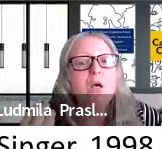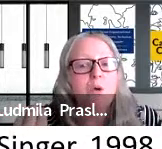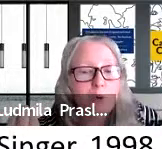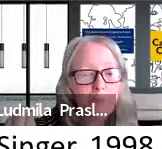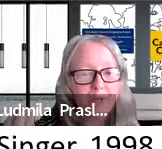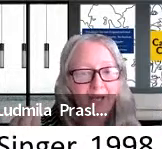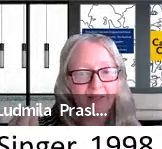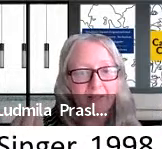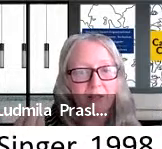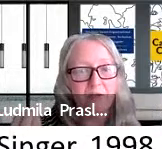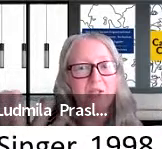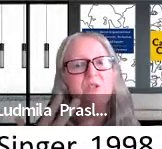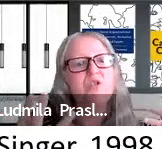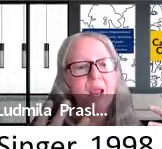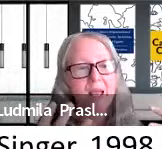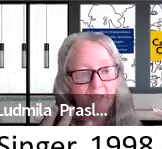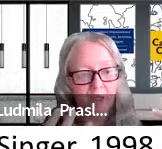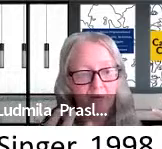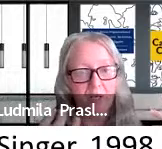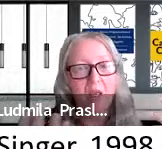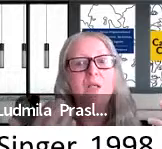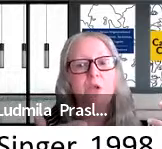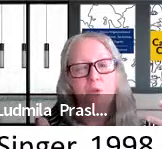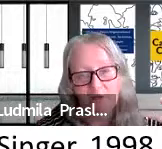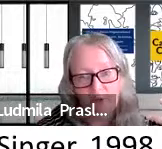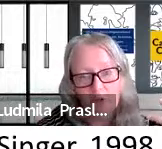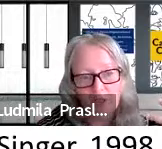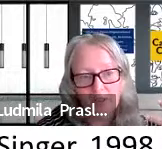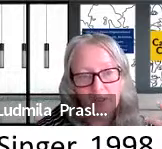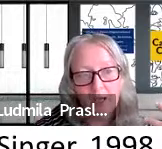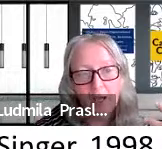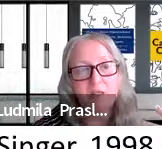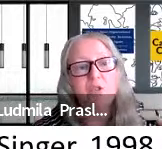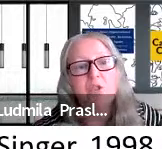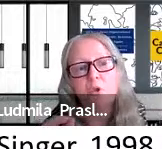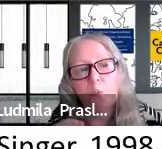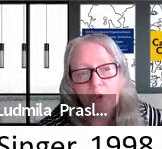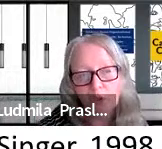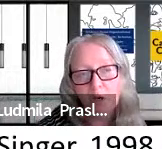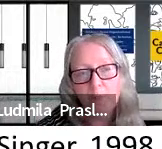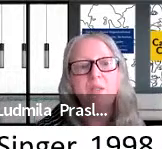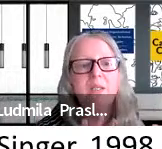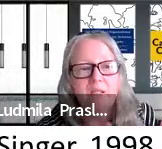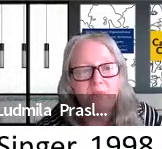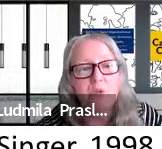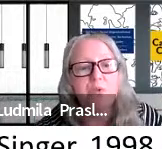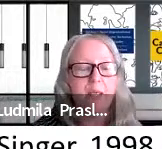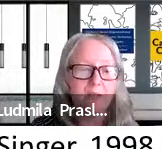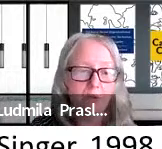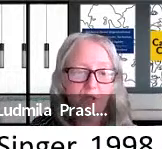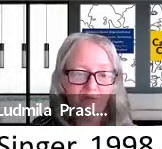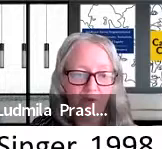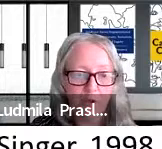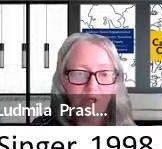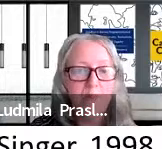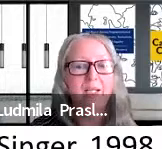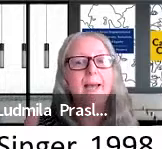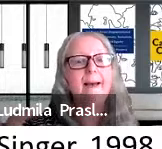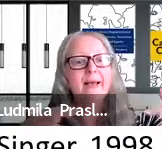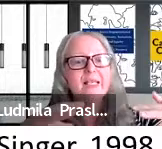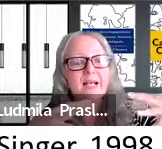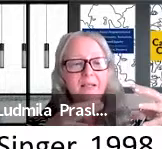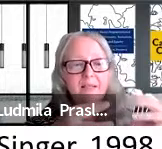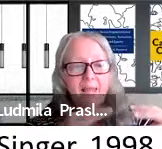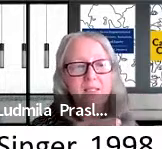definition could be considered as transitory neurodivergence. So we talk about individuals as neurodivergent,